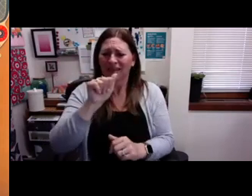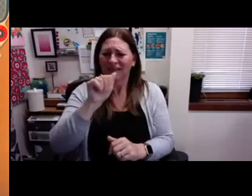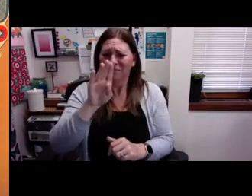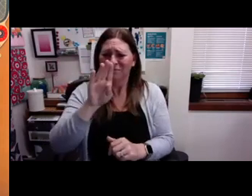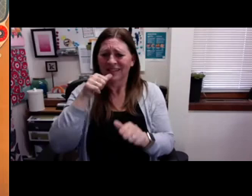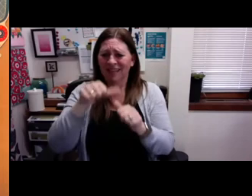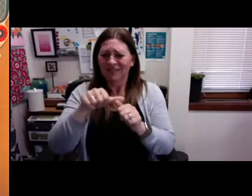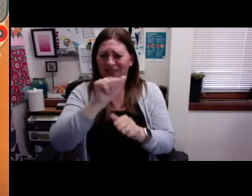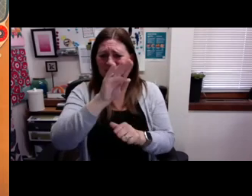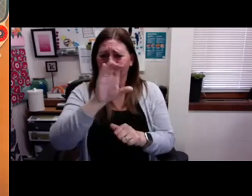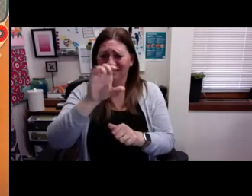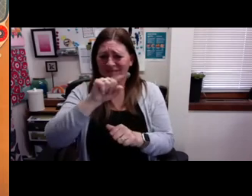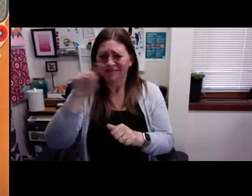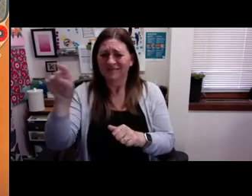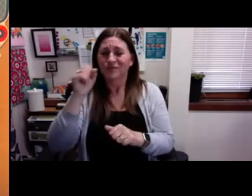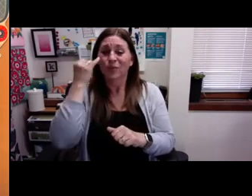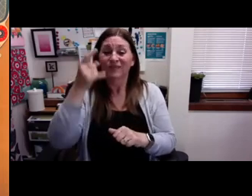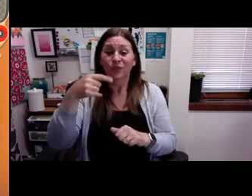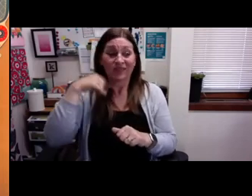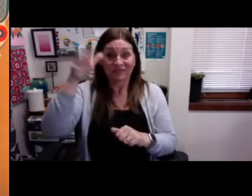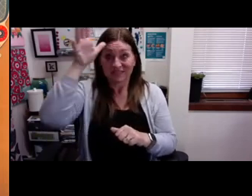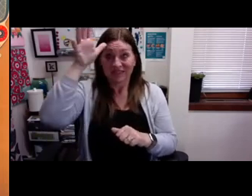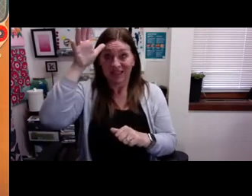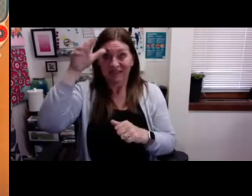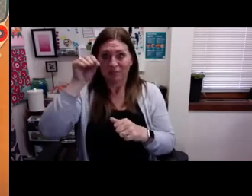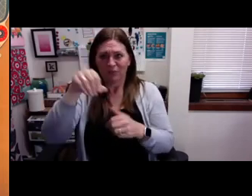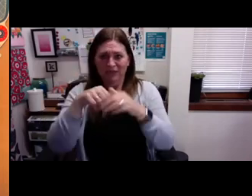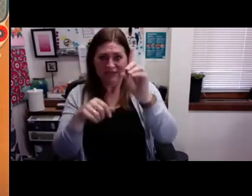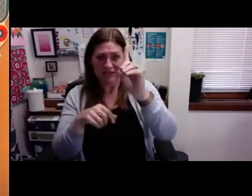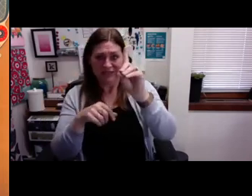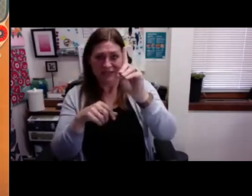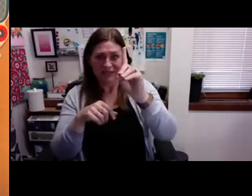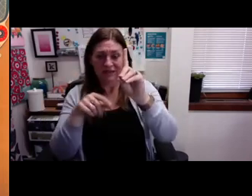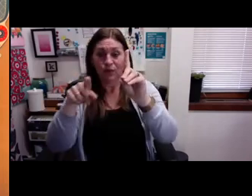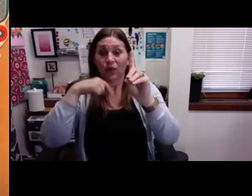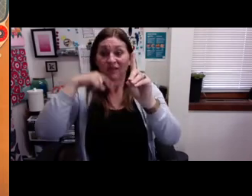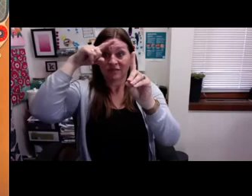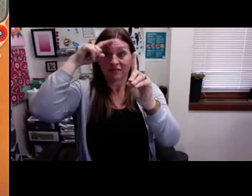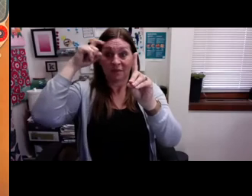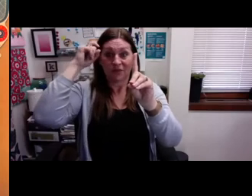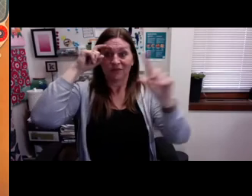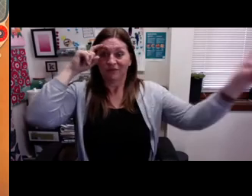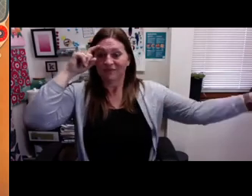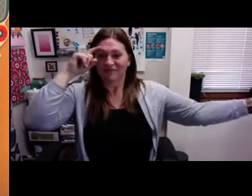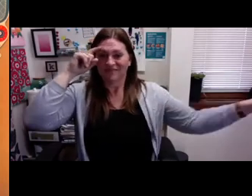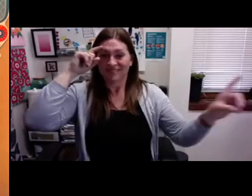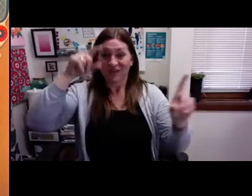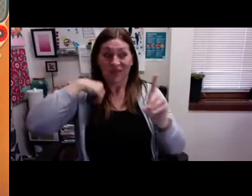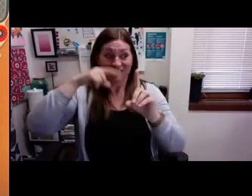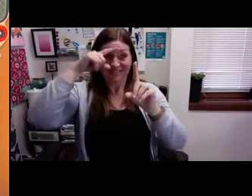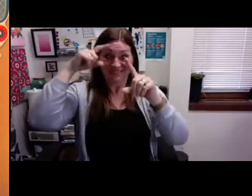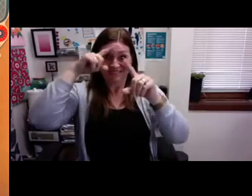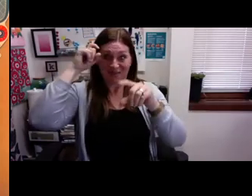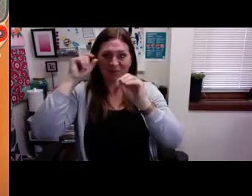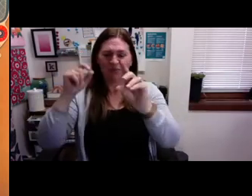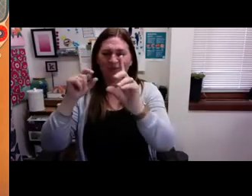nice. But sometimes, like with ABCs, those letters, if you have dad, you would put that in D. If you have summer, that goes